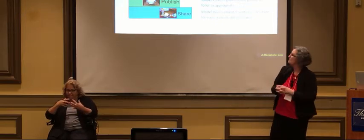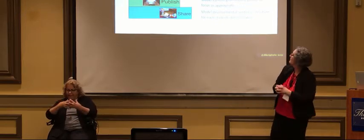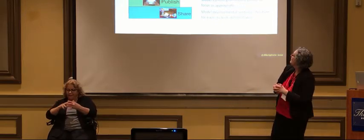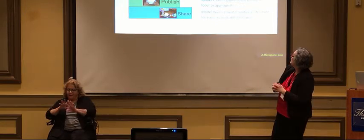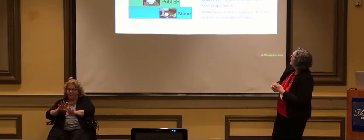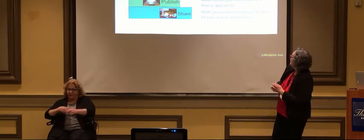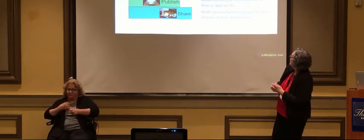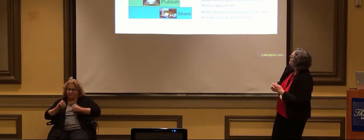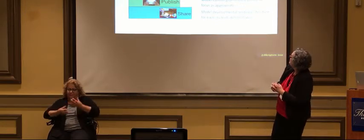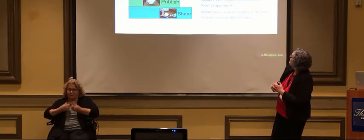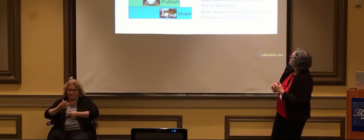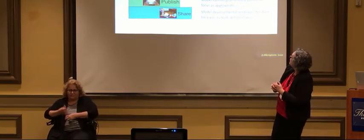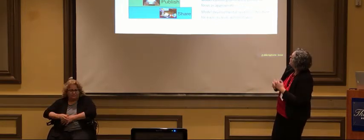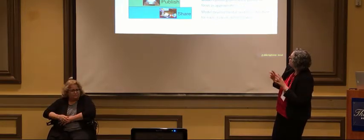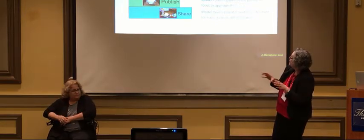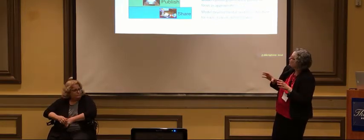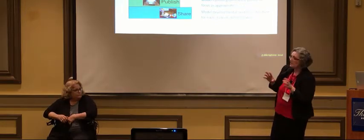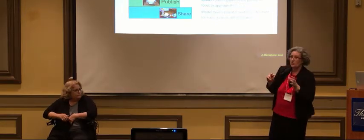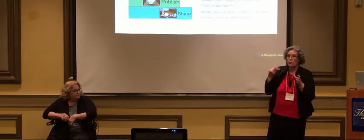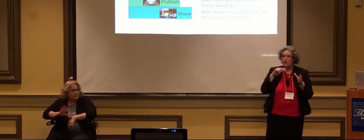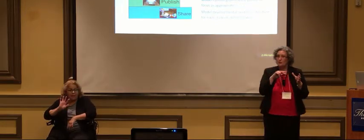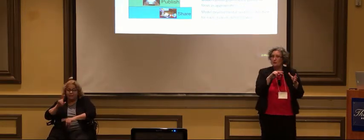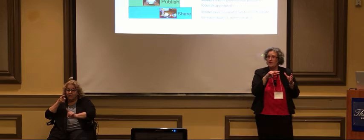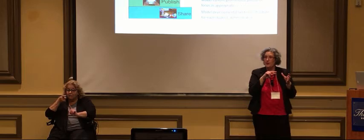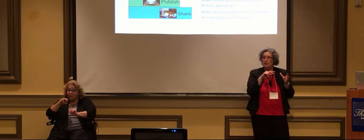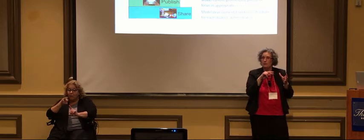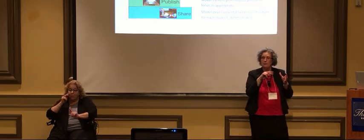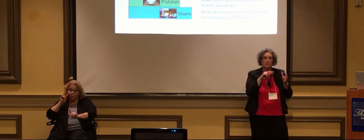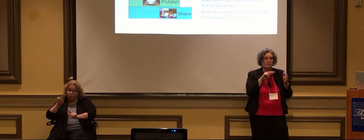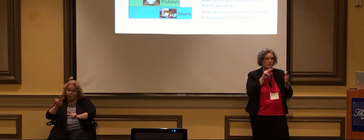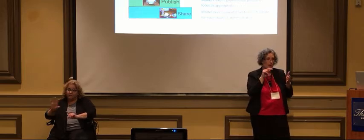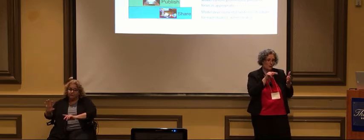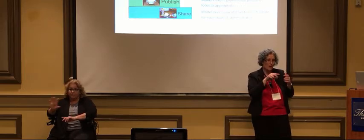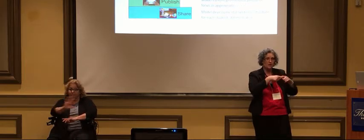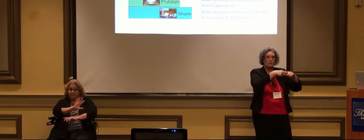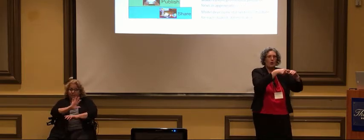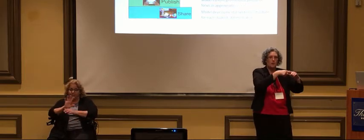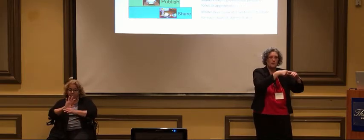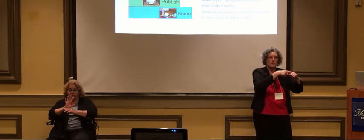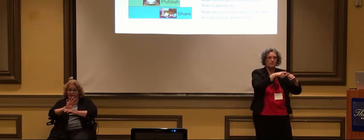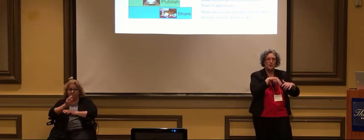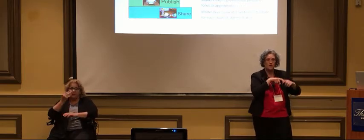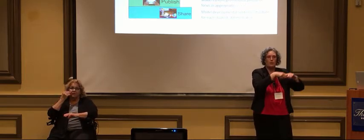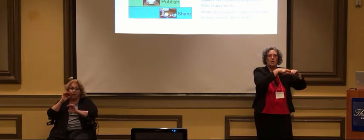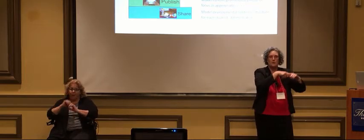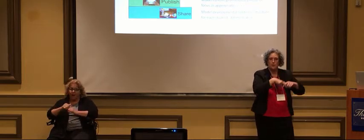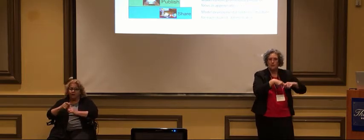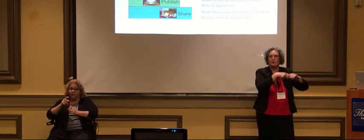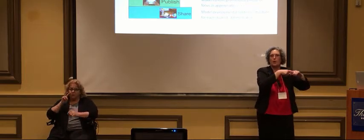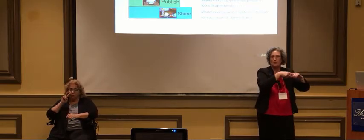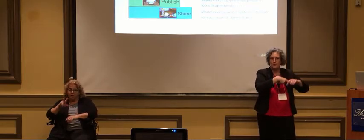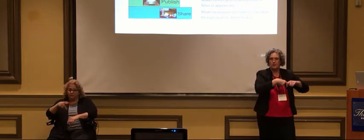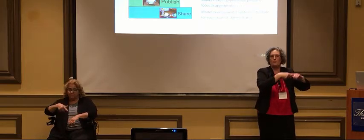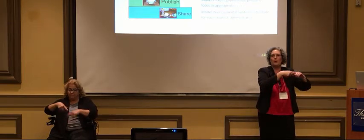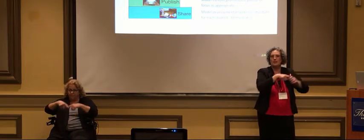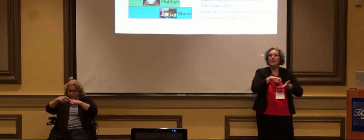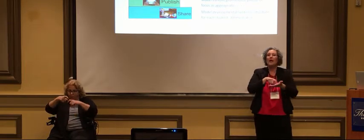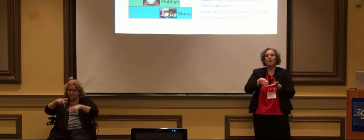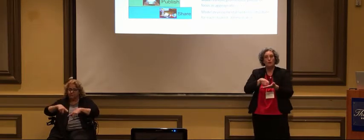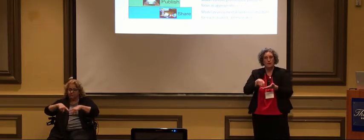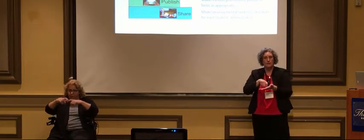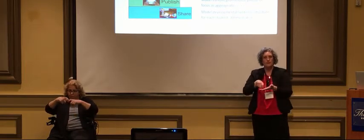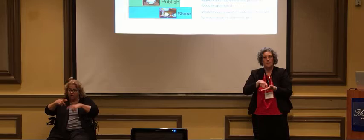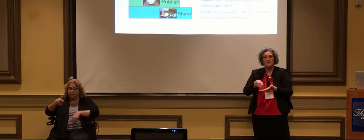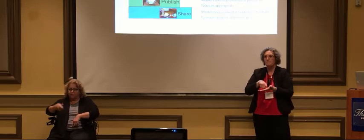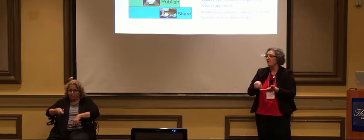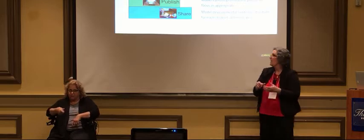expressions. So their goal is to watch their own video. They know how to watch it and pause it, watch it and pause it, watch it and pause it, watch it and pause it,